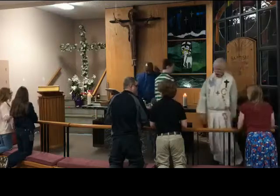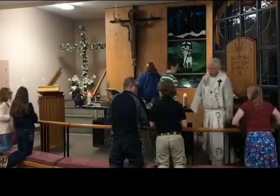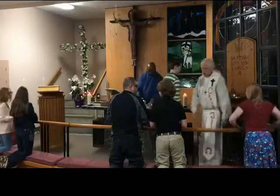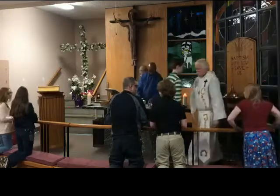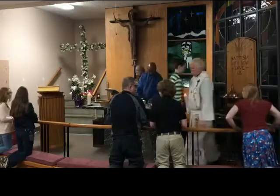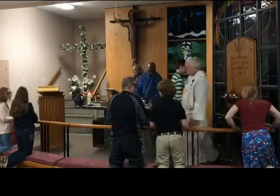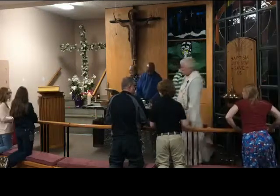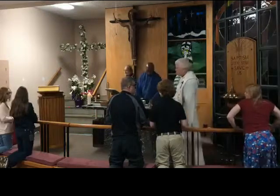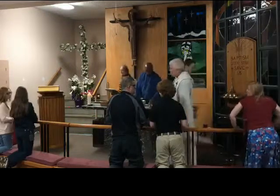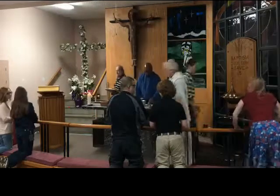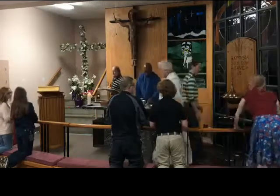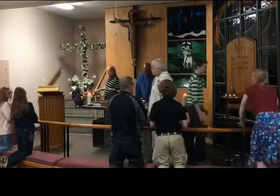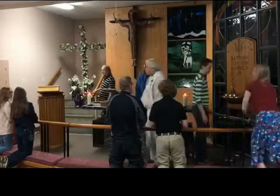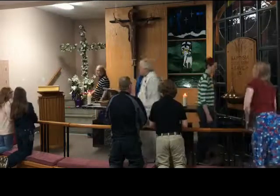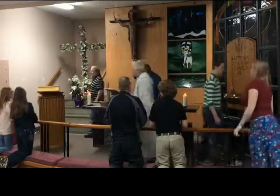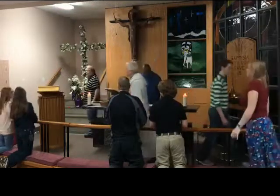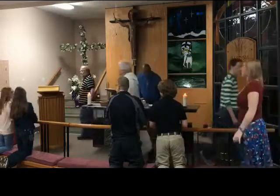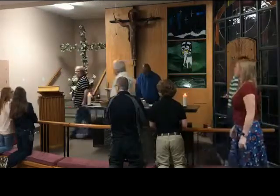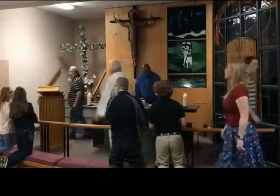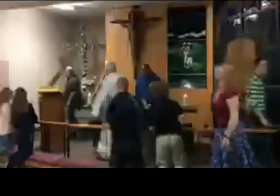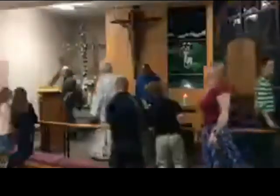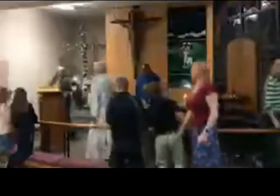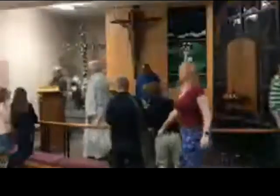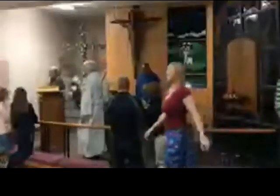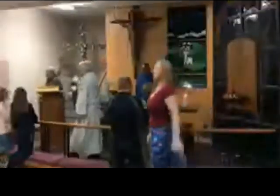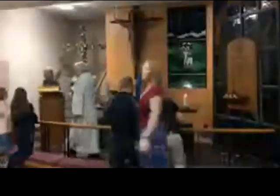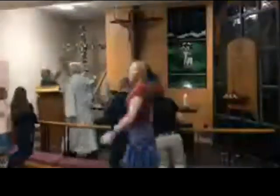You got a microphone? Yeah, I've been saying hi to it.